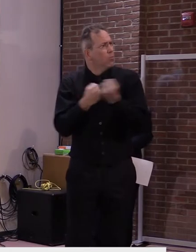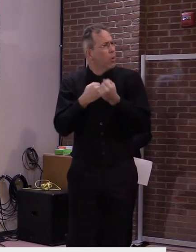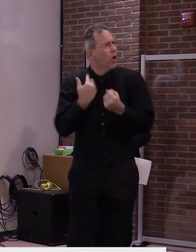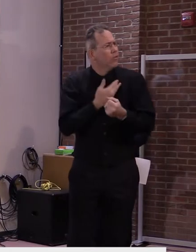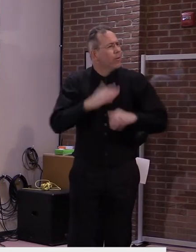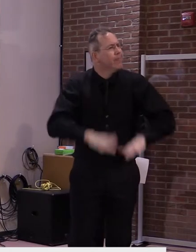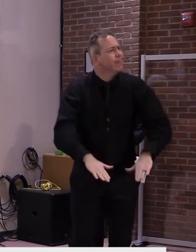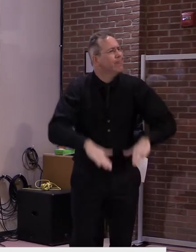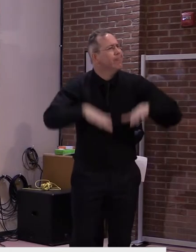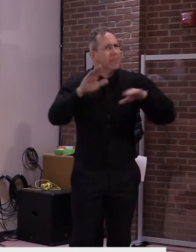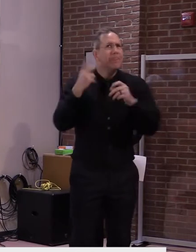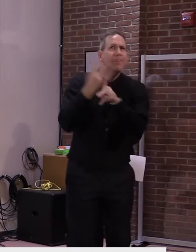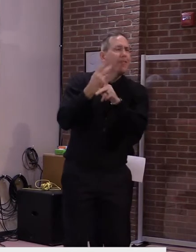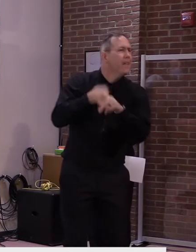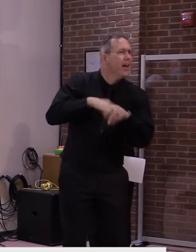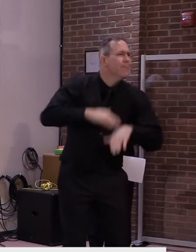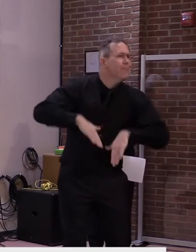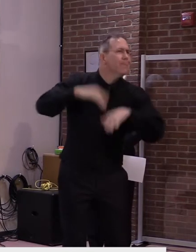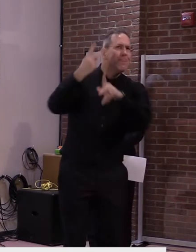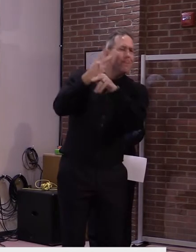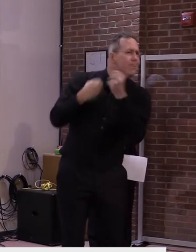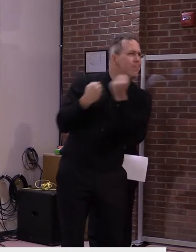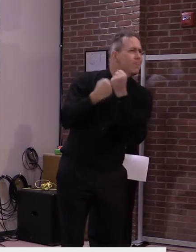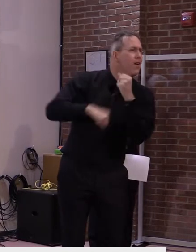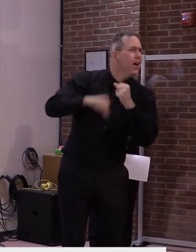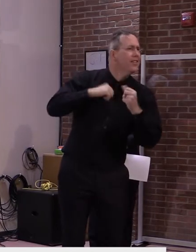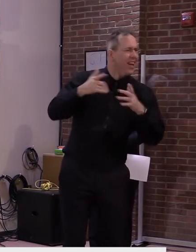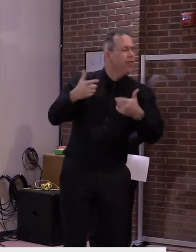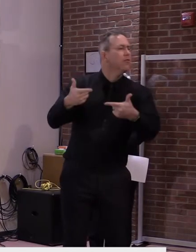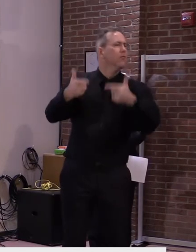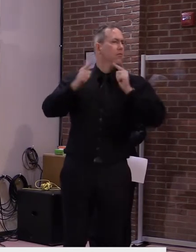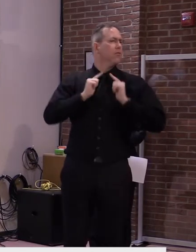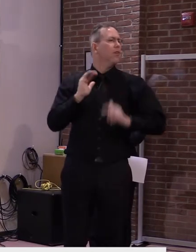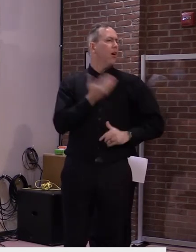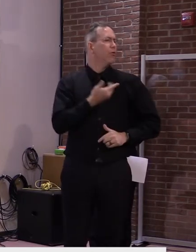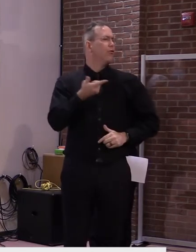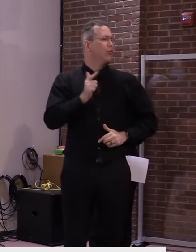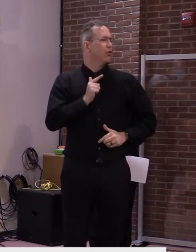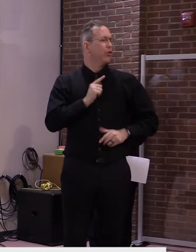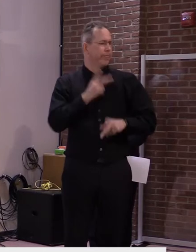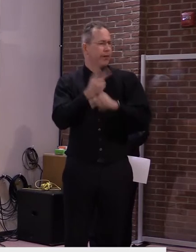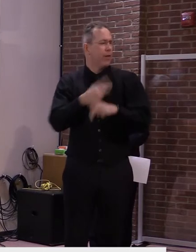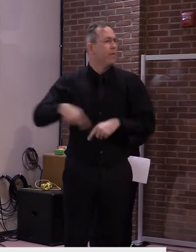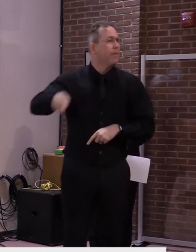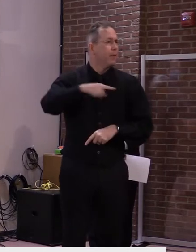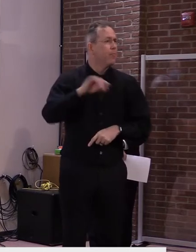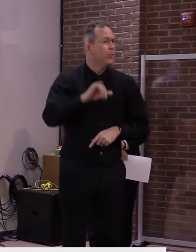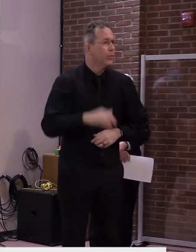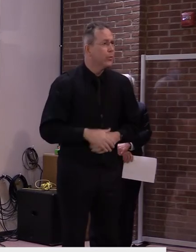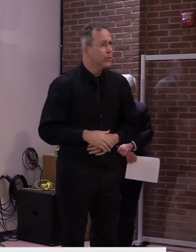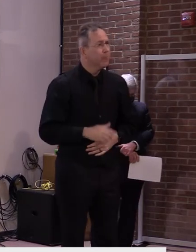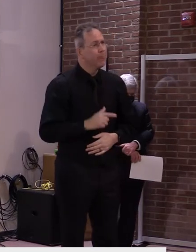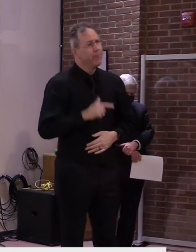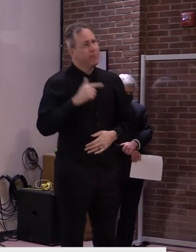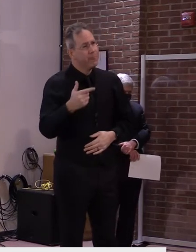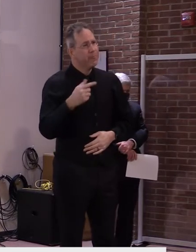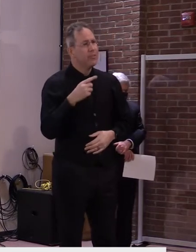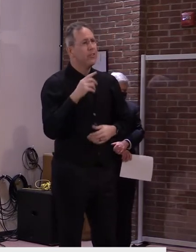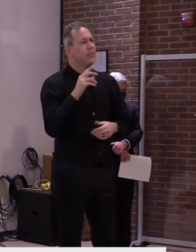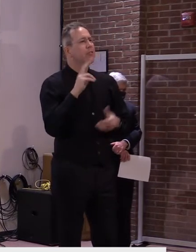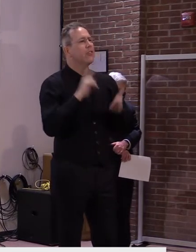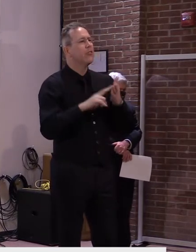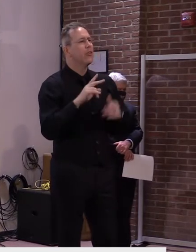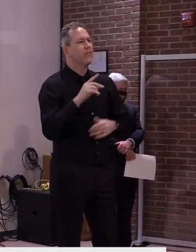it's our turn to be there for them. With that, I'll turn it over to Secretary French. Secretary French.